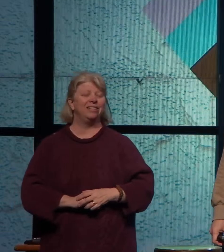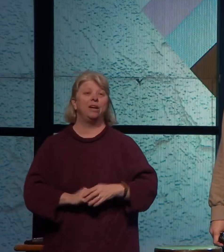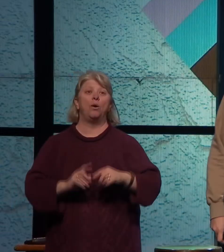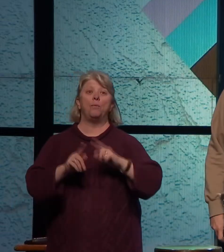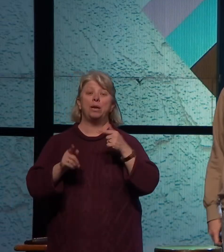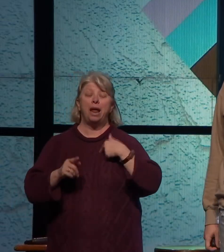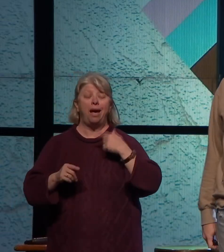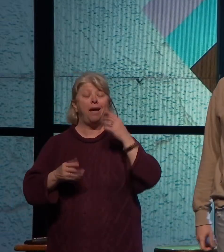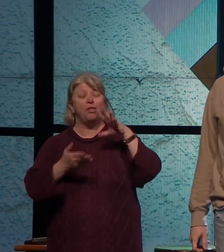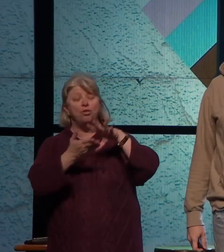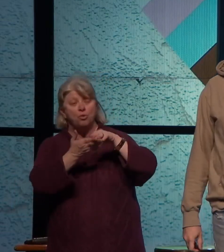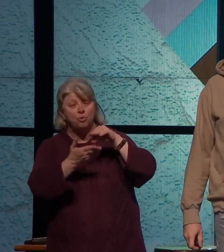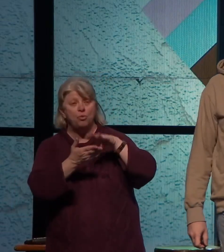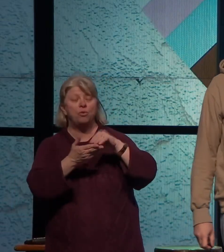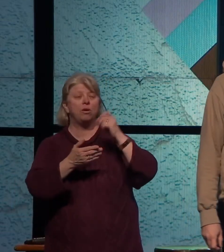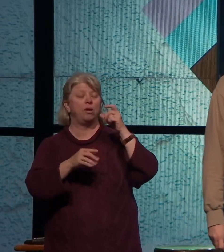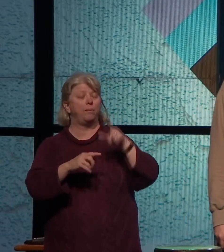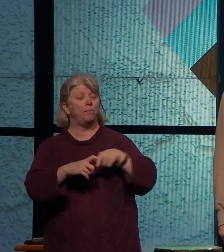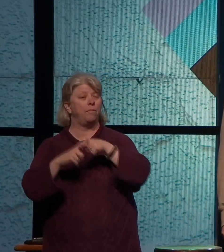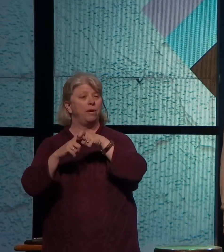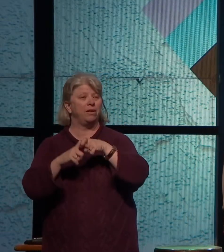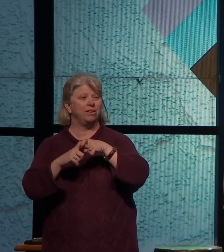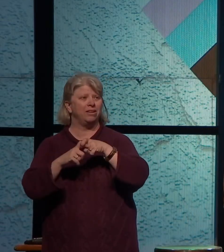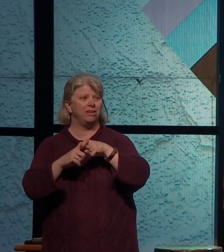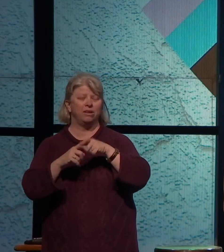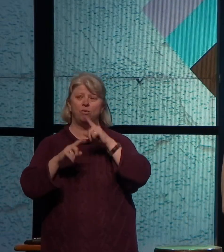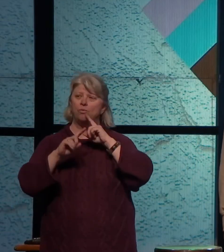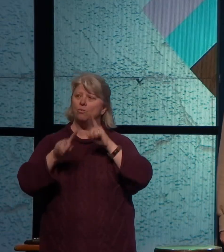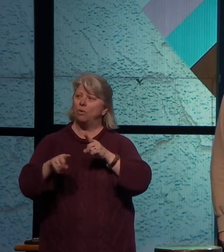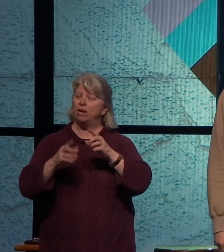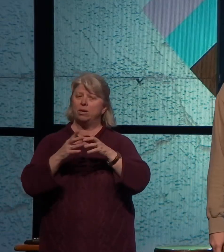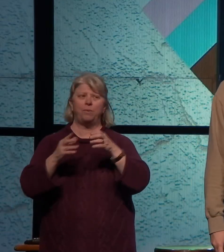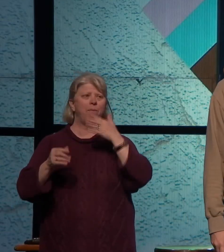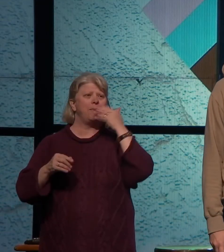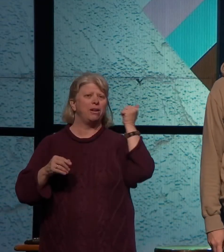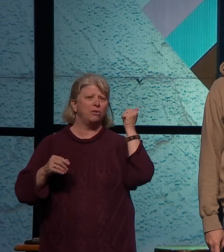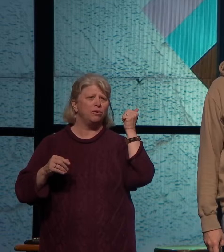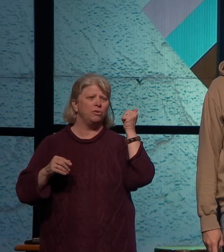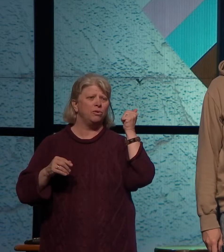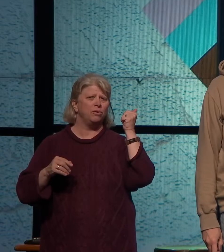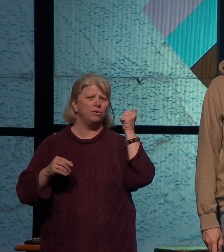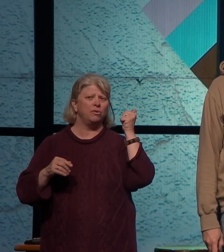But when I pause and I would respond so much better